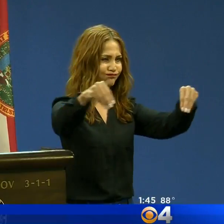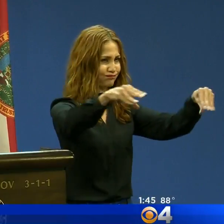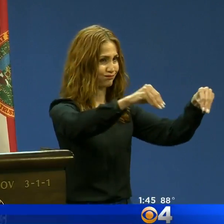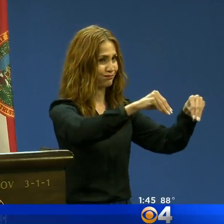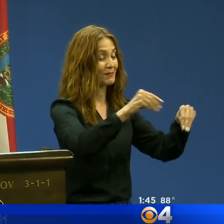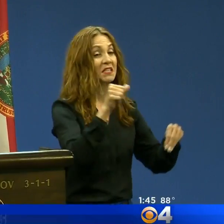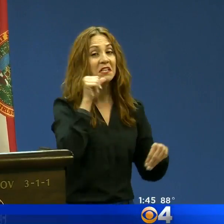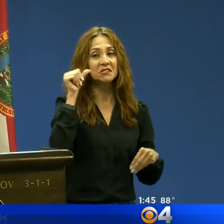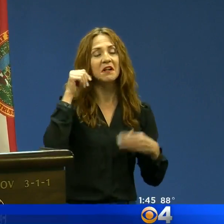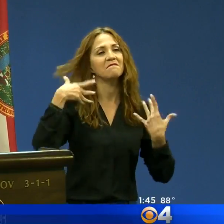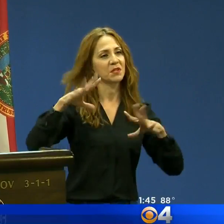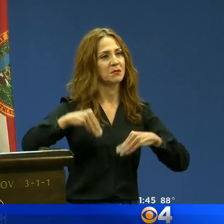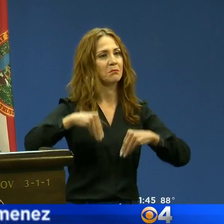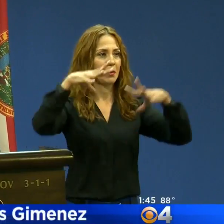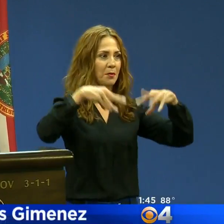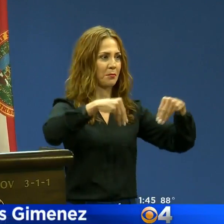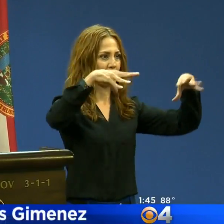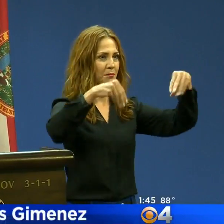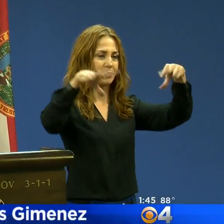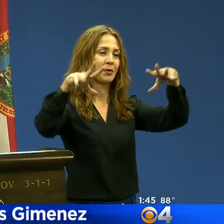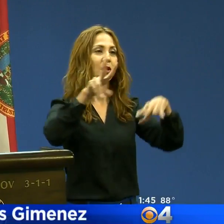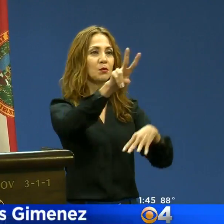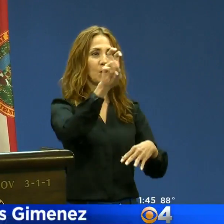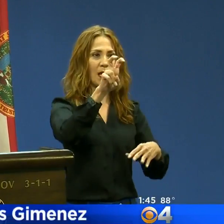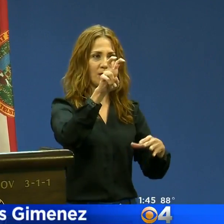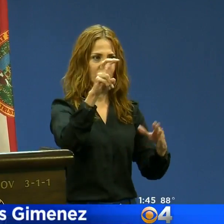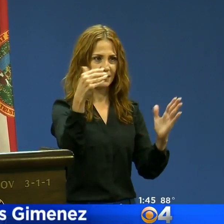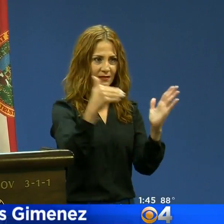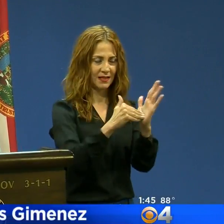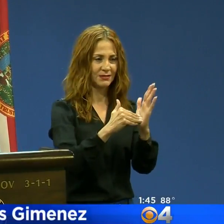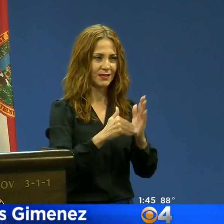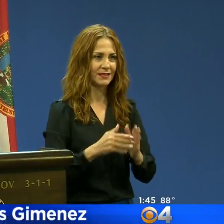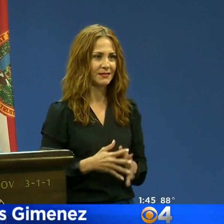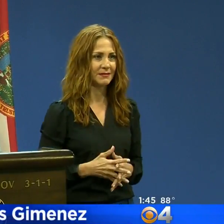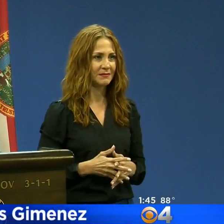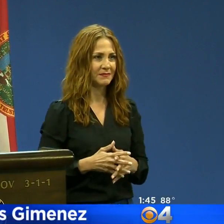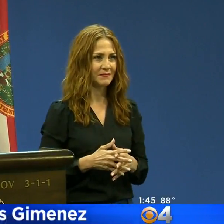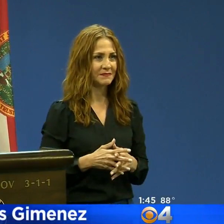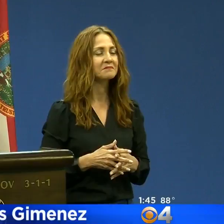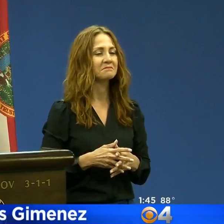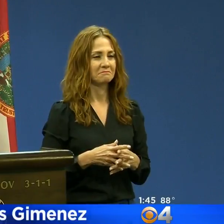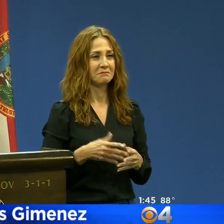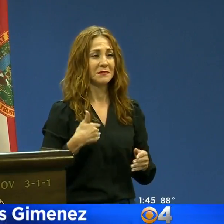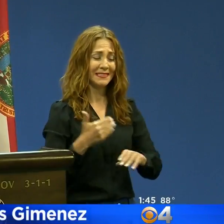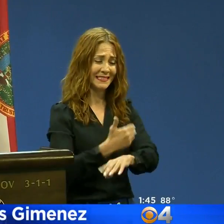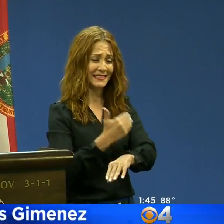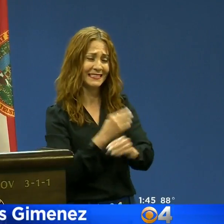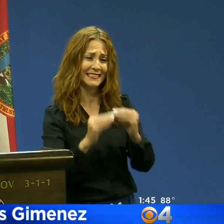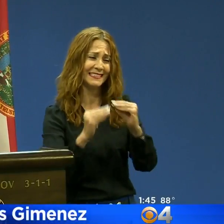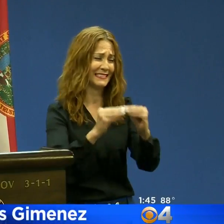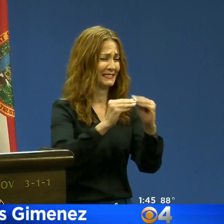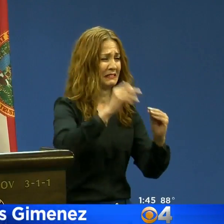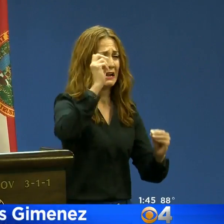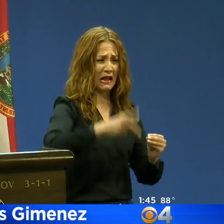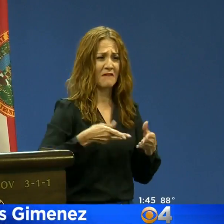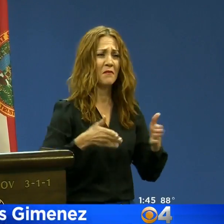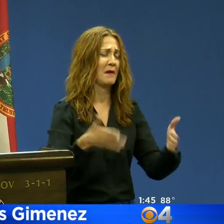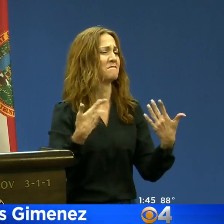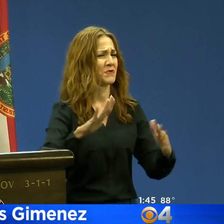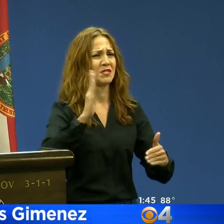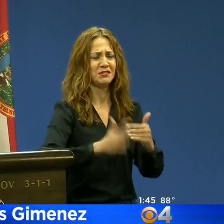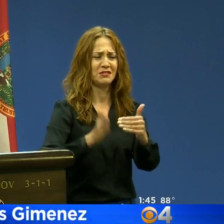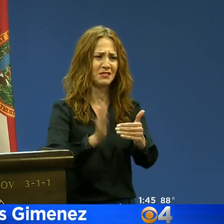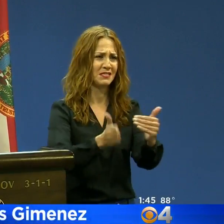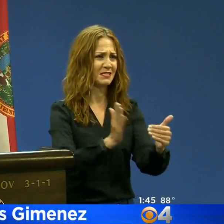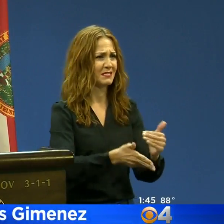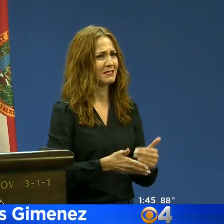more than halfway to restoration of power in Miami-Dade County, only 2 days after the storm. I ask that our residents